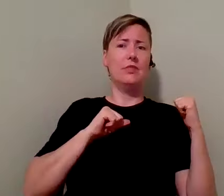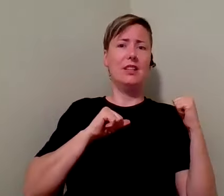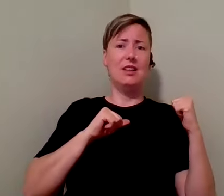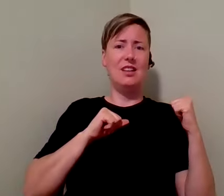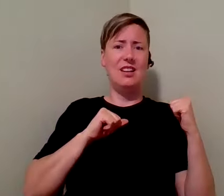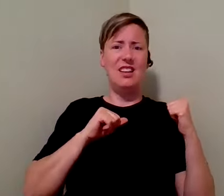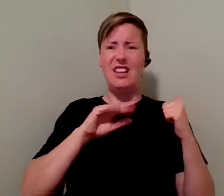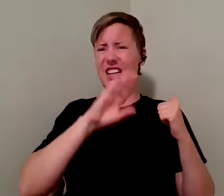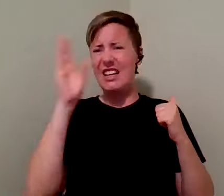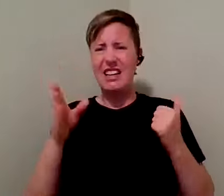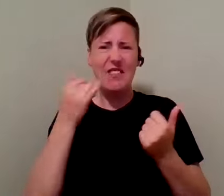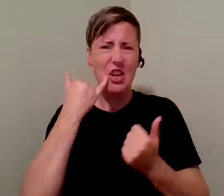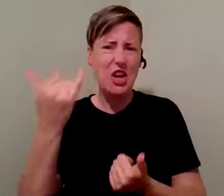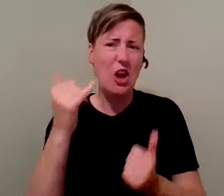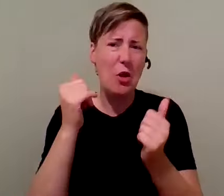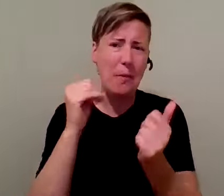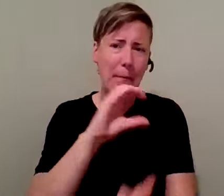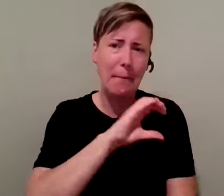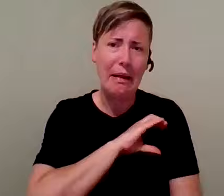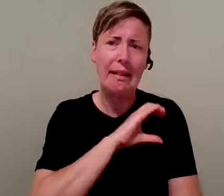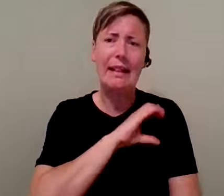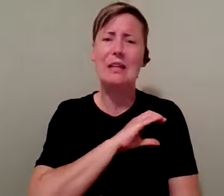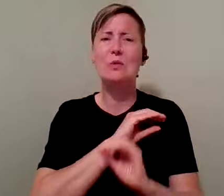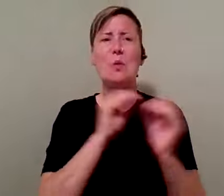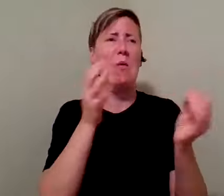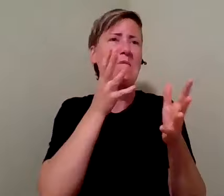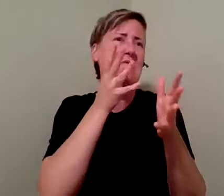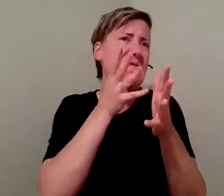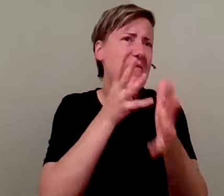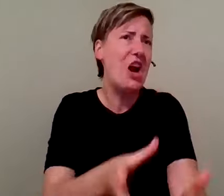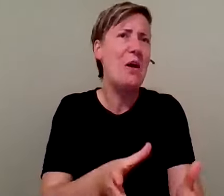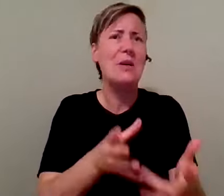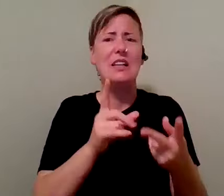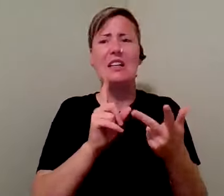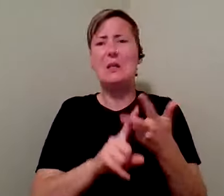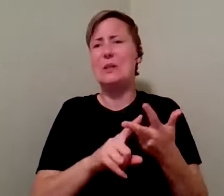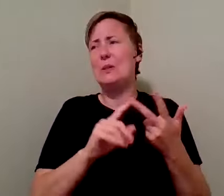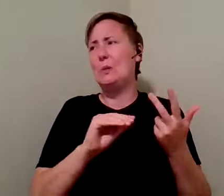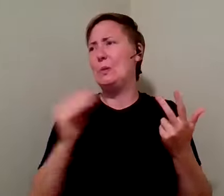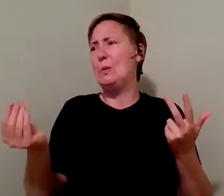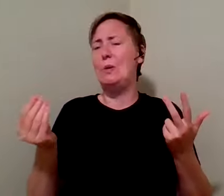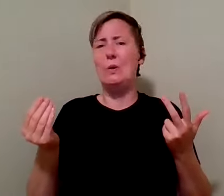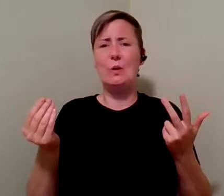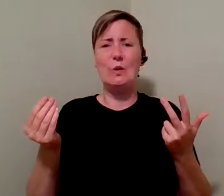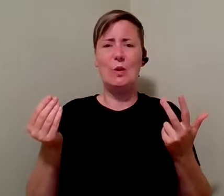were never called. Nobody was vomiting into the nearest potted plant. The entrees weren't accidentally fed